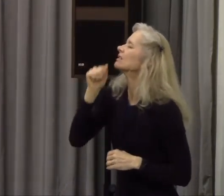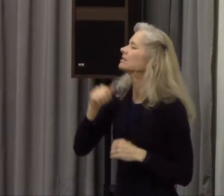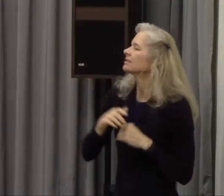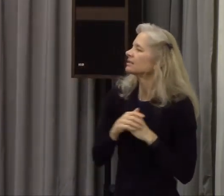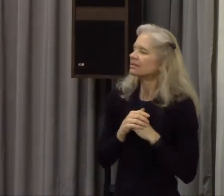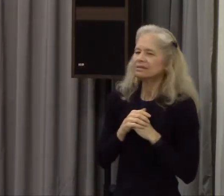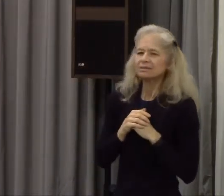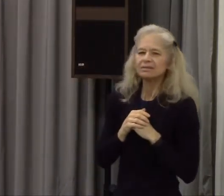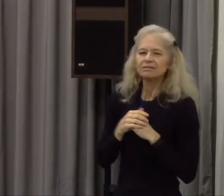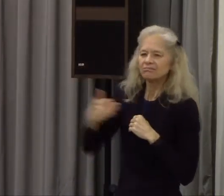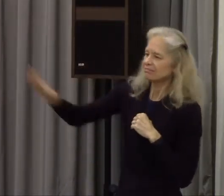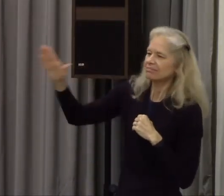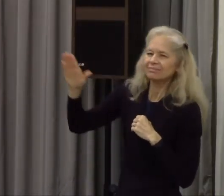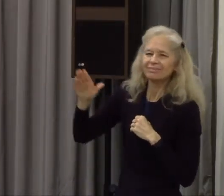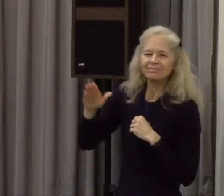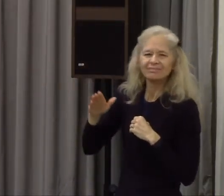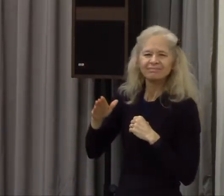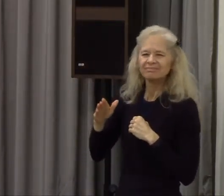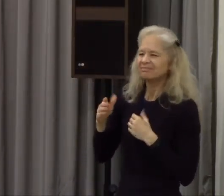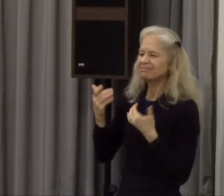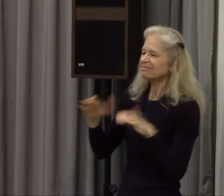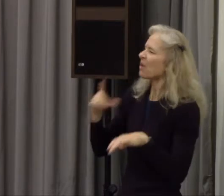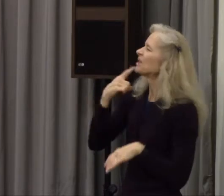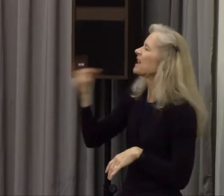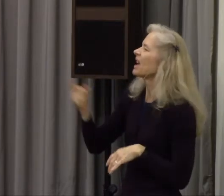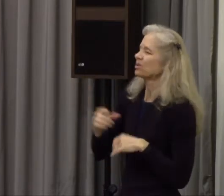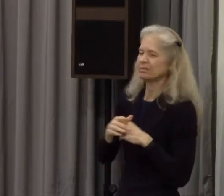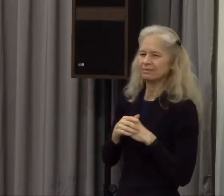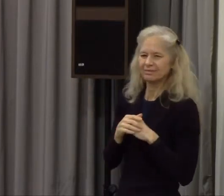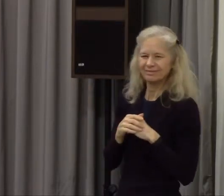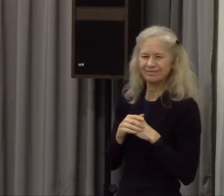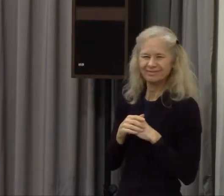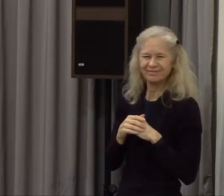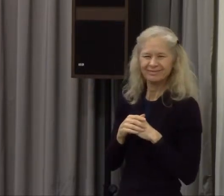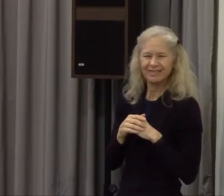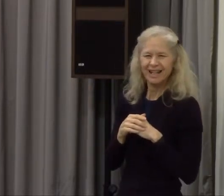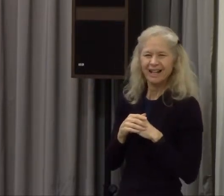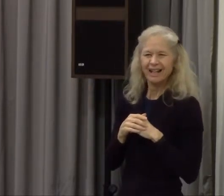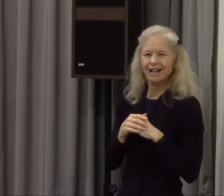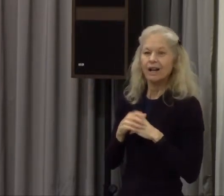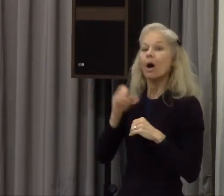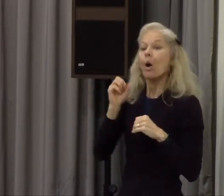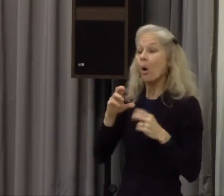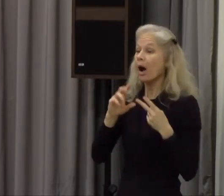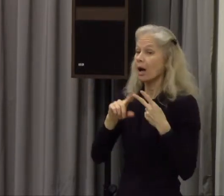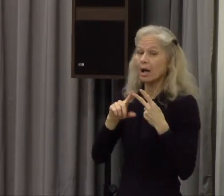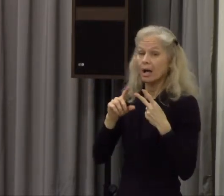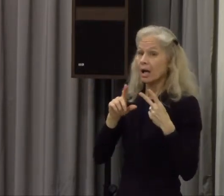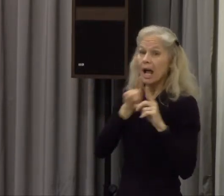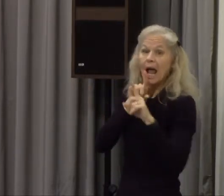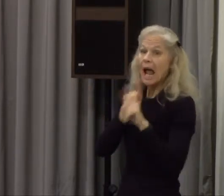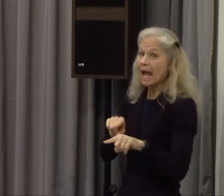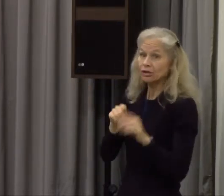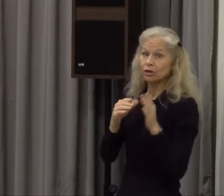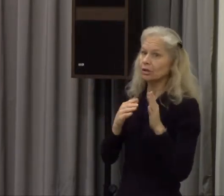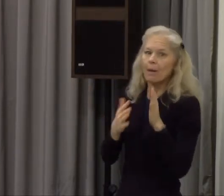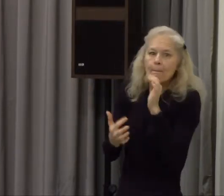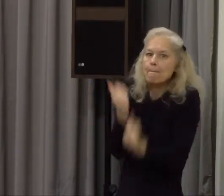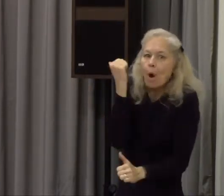no-so salvation. If it was up to me, I'd know-so. I know I wouldn't have one, okay? I'd lose it, all right? But it's not up to me. I know